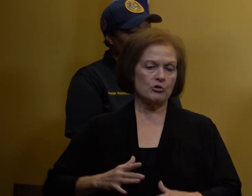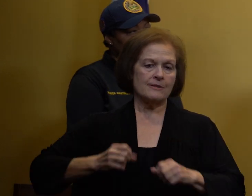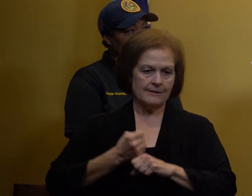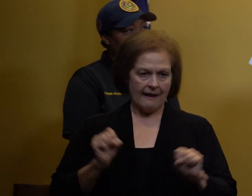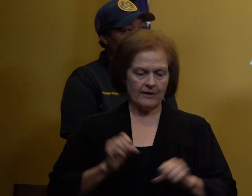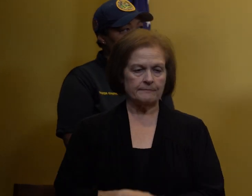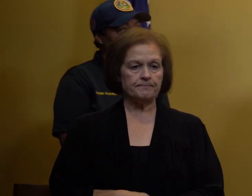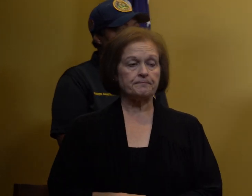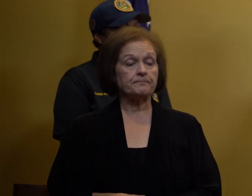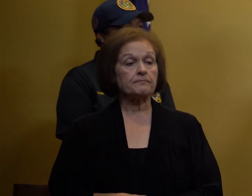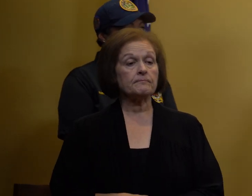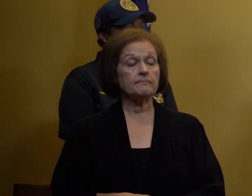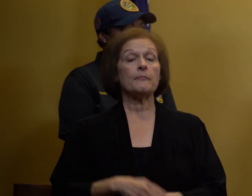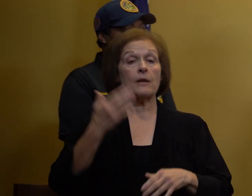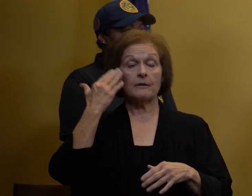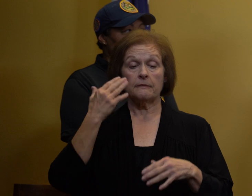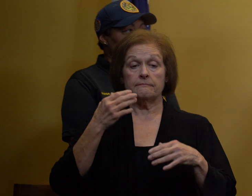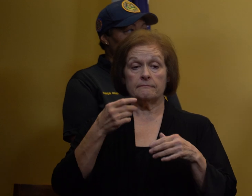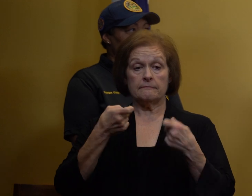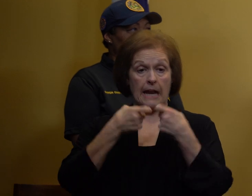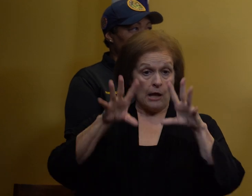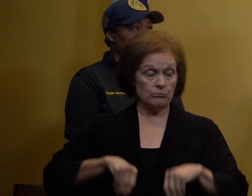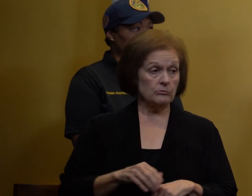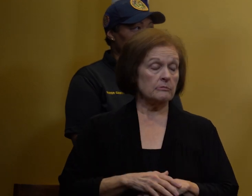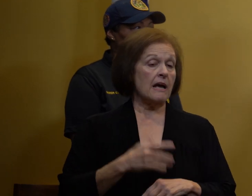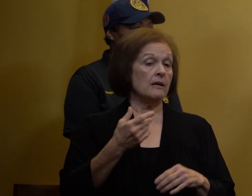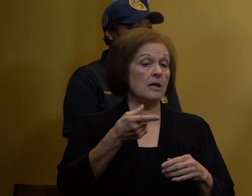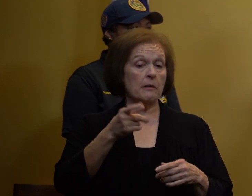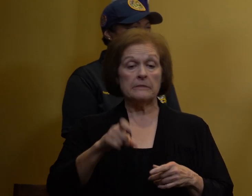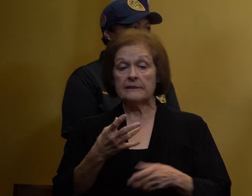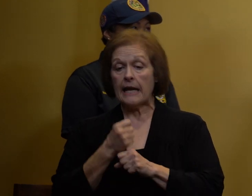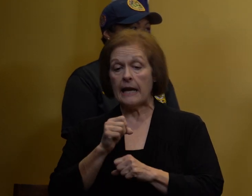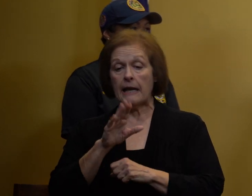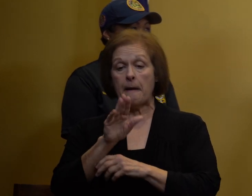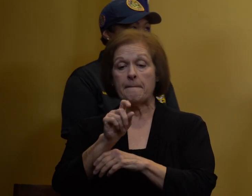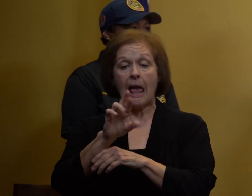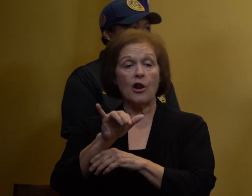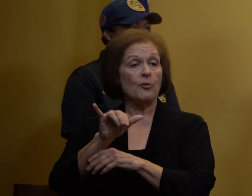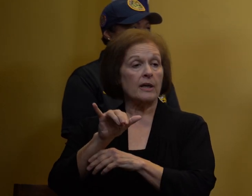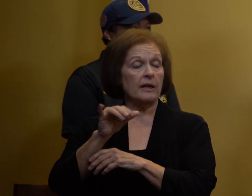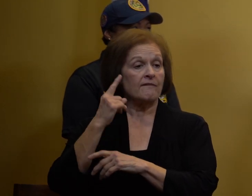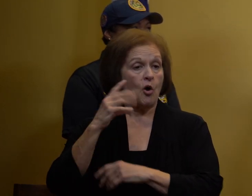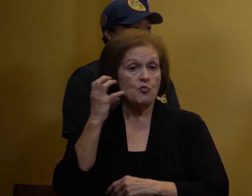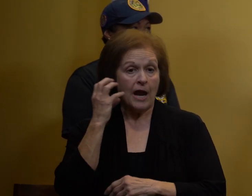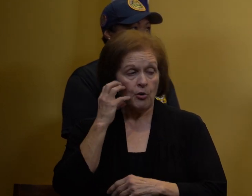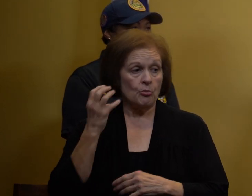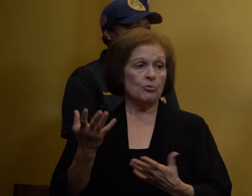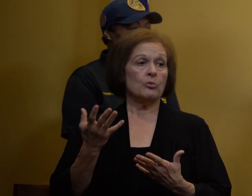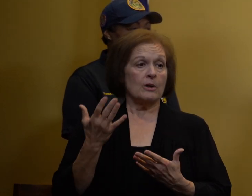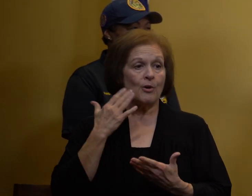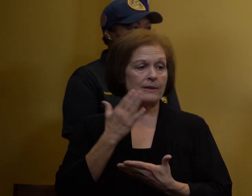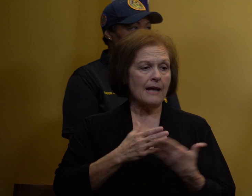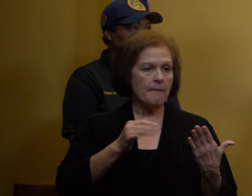Couple things, right? Potential power outages. You have your battery-powered radio, right? I know that might be a foreign thing for a